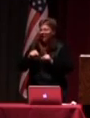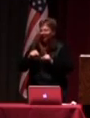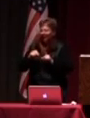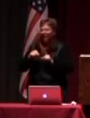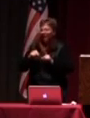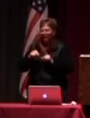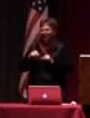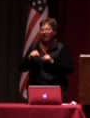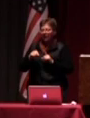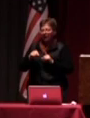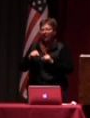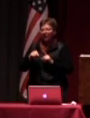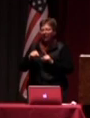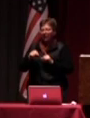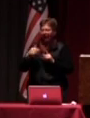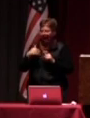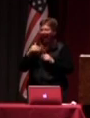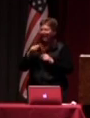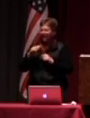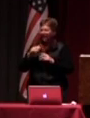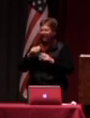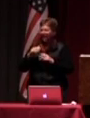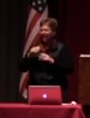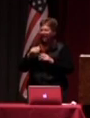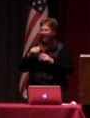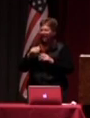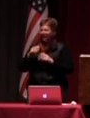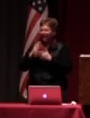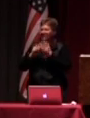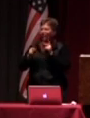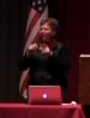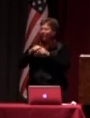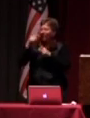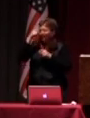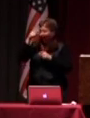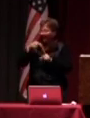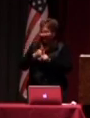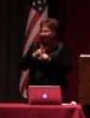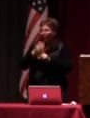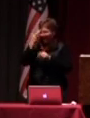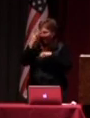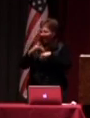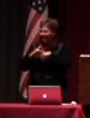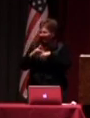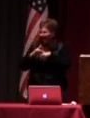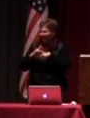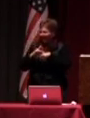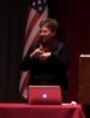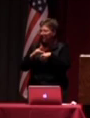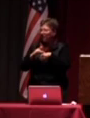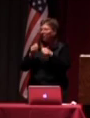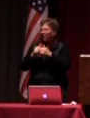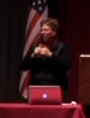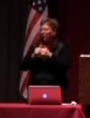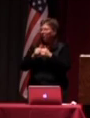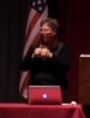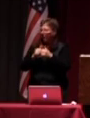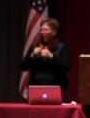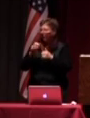model, and he quite clearly had his predecessors in mind. As I've already noted, he was obsessed from his earliest years with